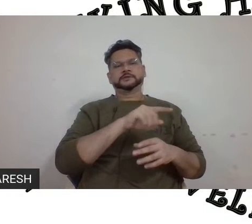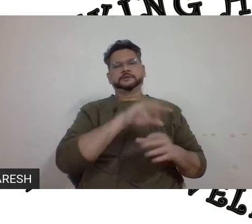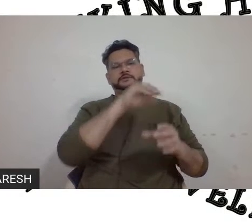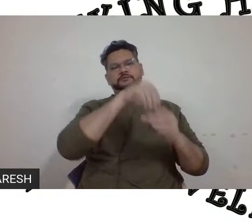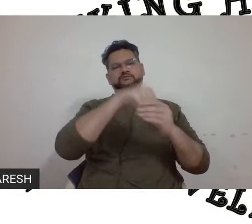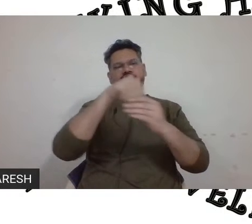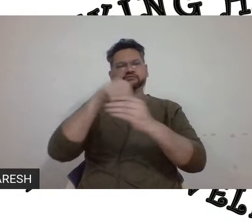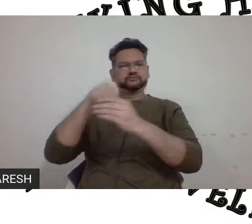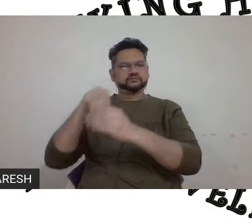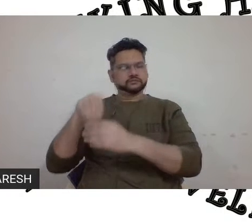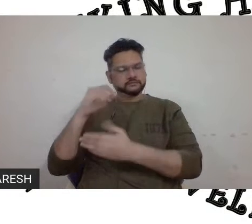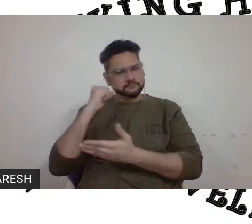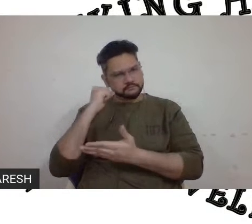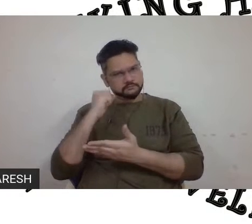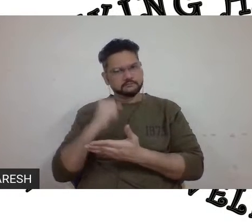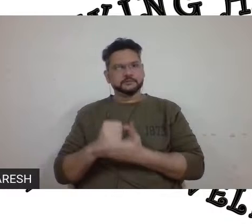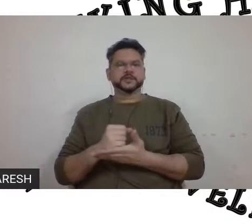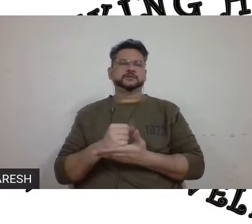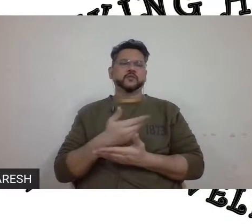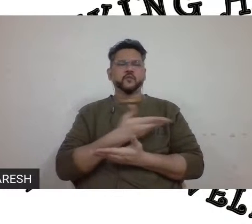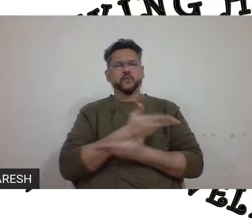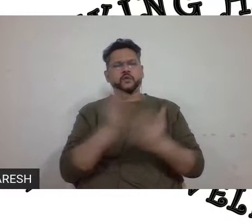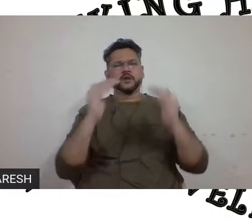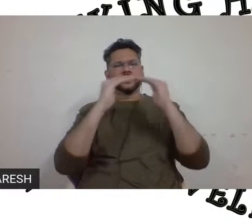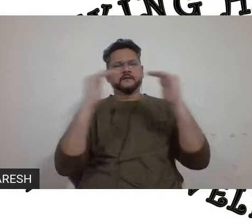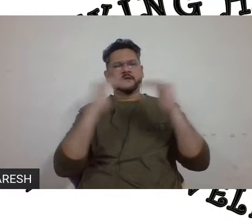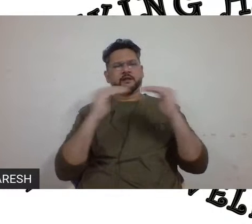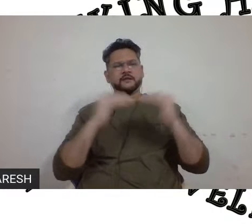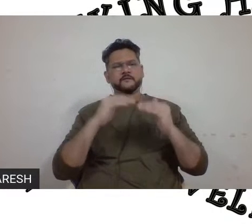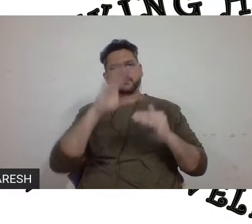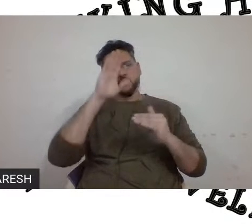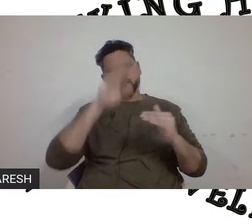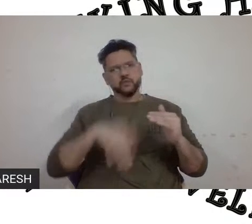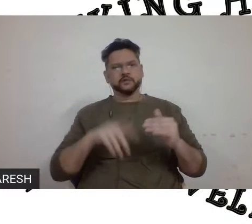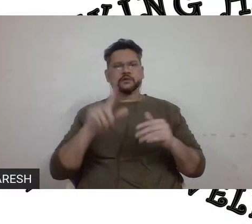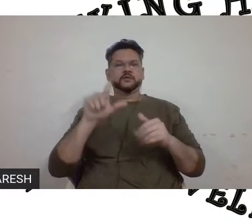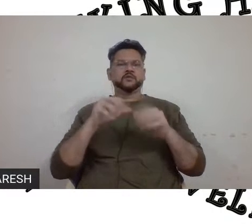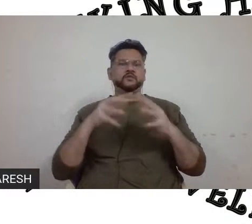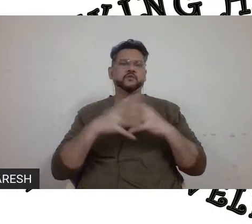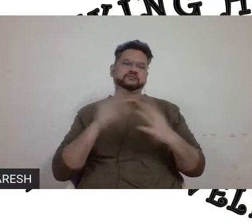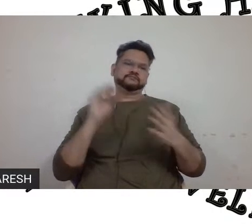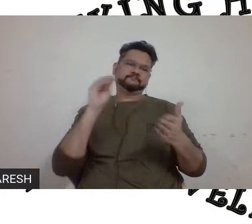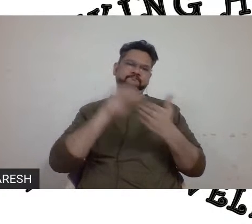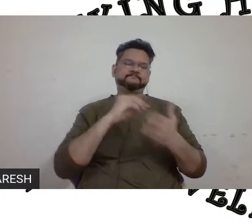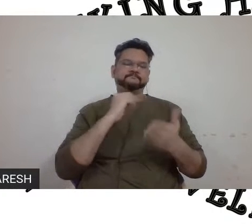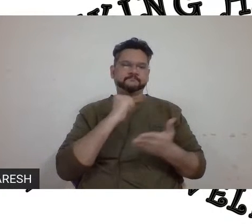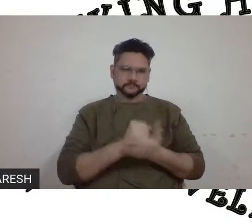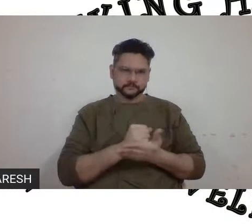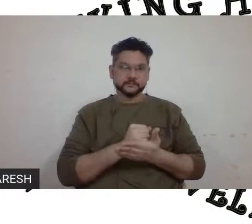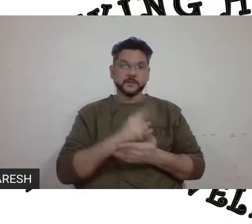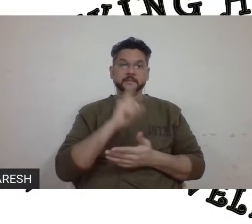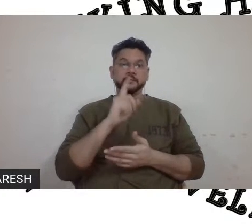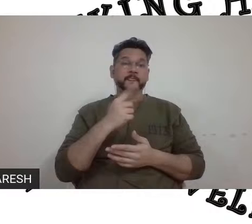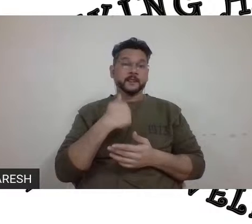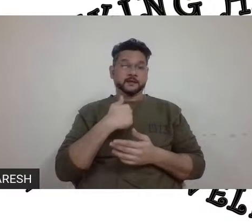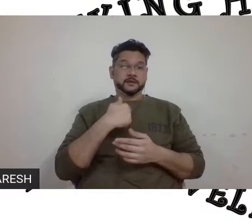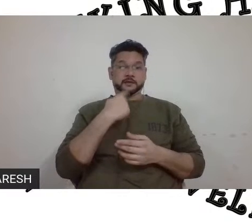is also very important. So I'm not saying that getting into the government job is the end of everything, because